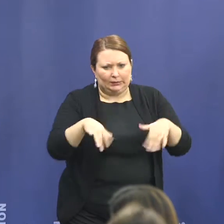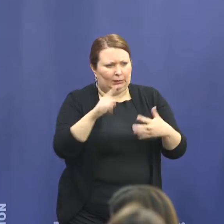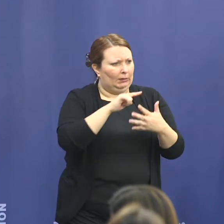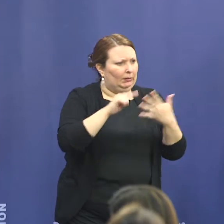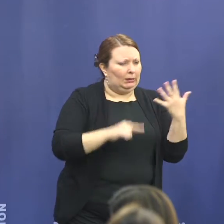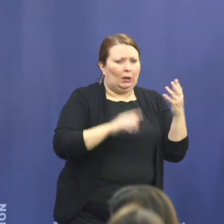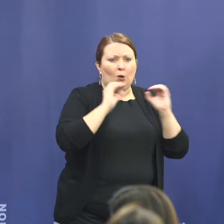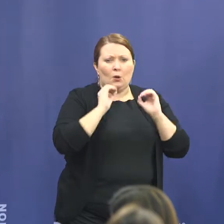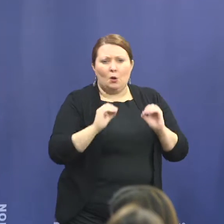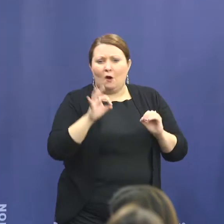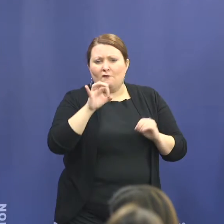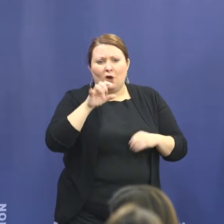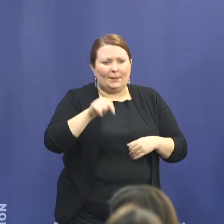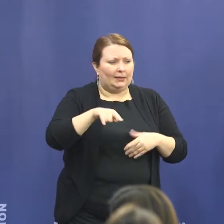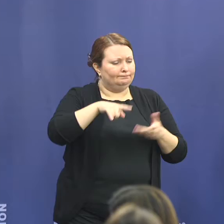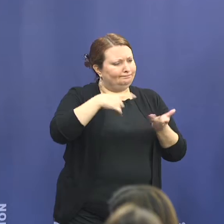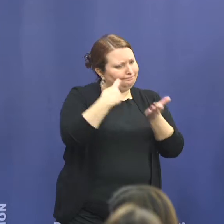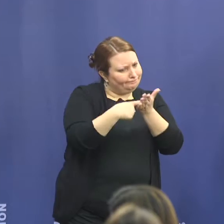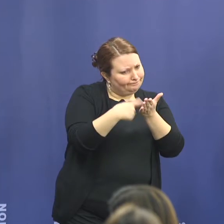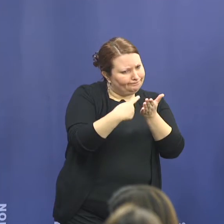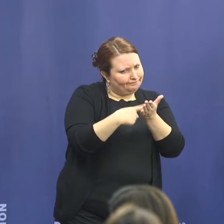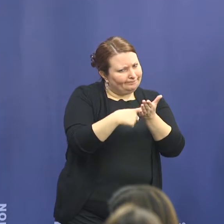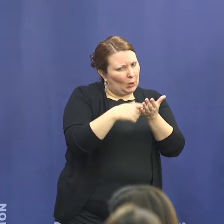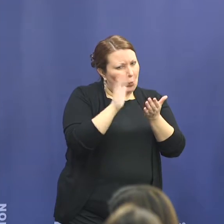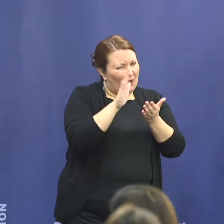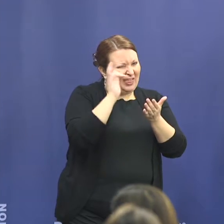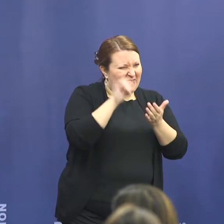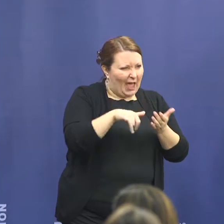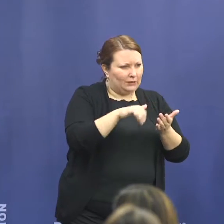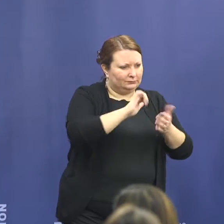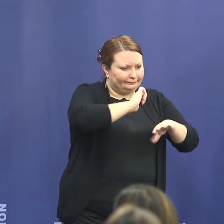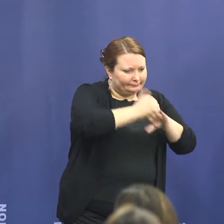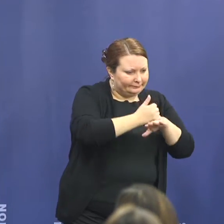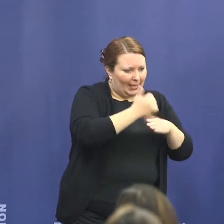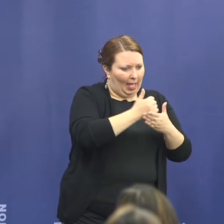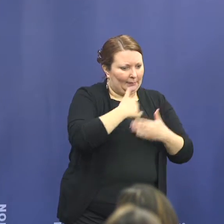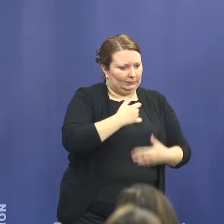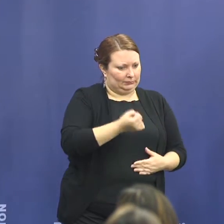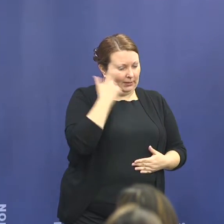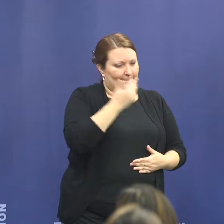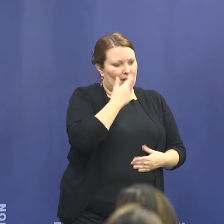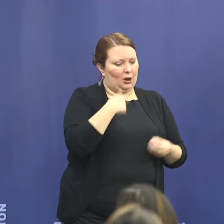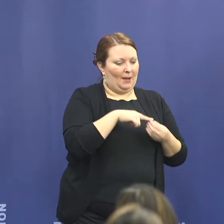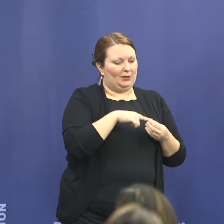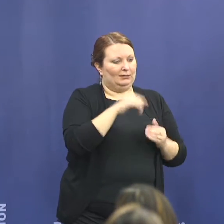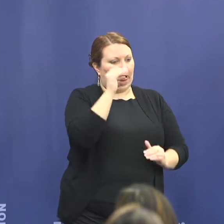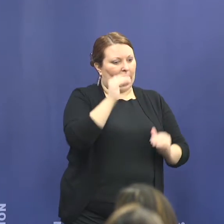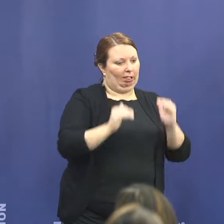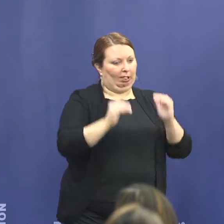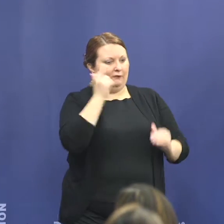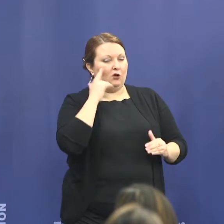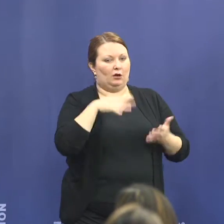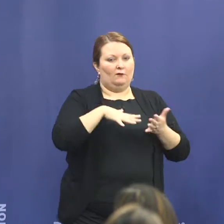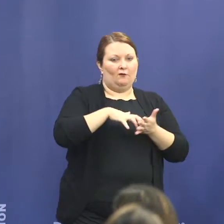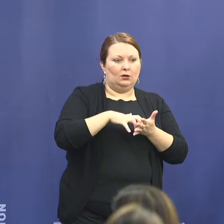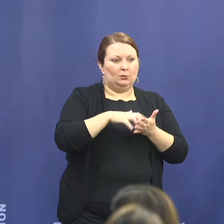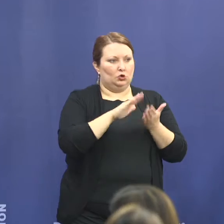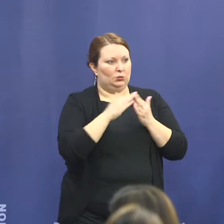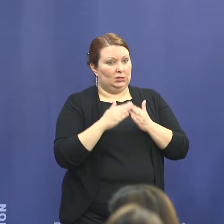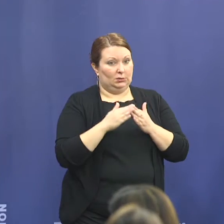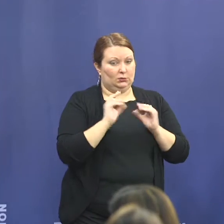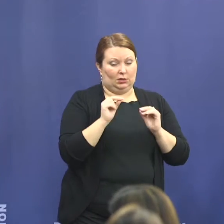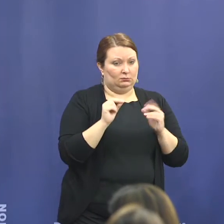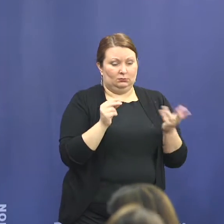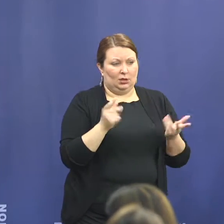single format interrogated. Will this format help me understand inequalities for vulnerable communities or another? It was simply